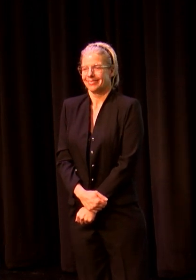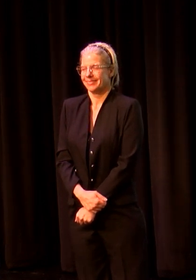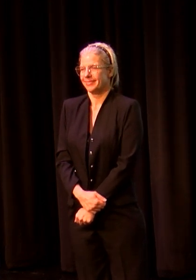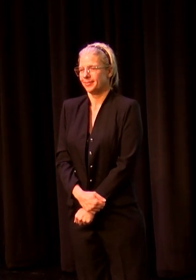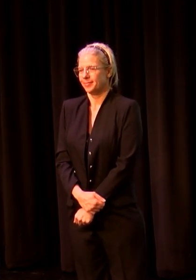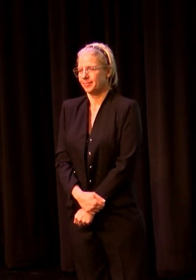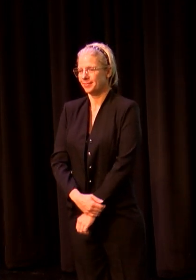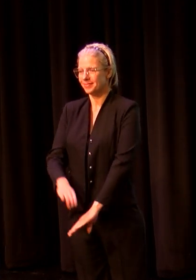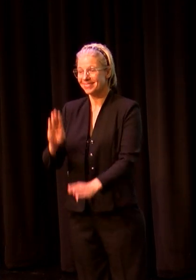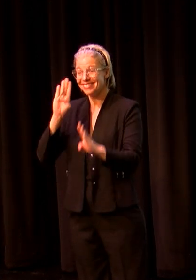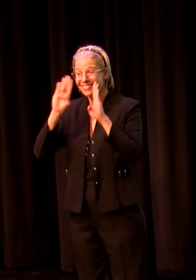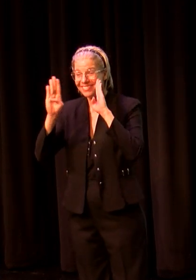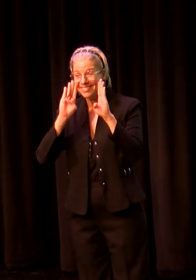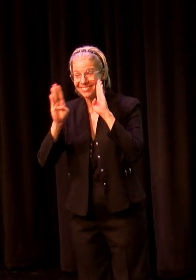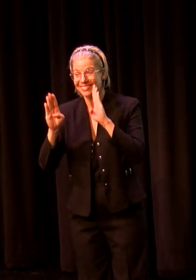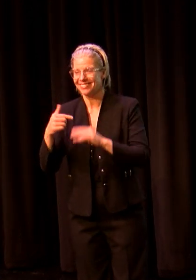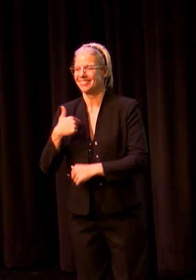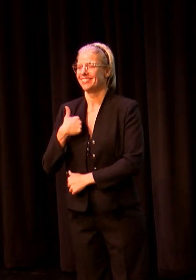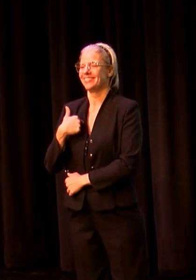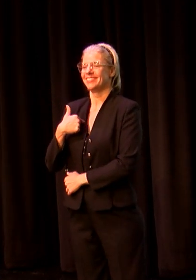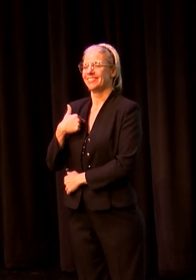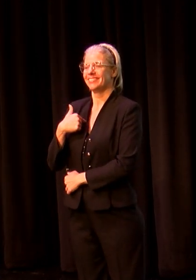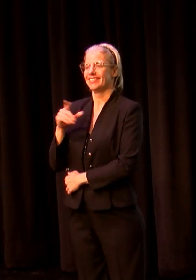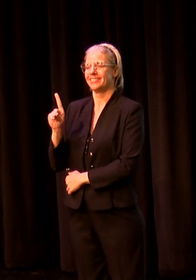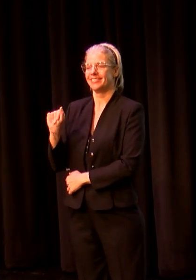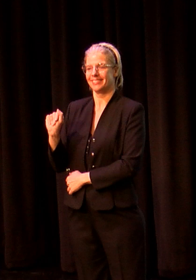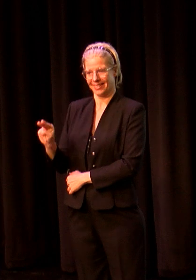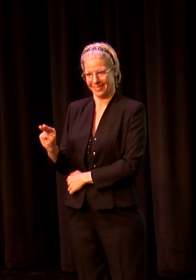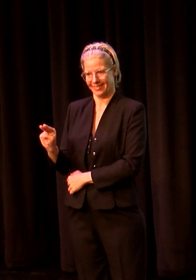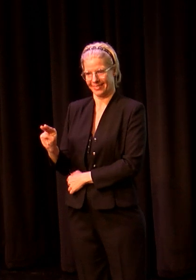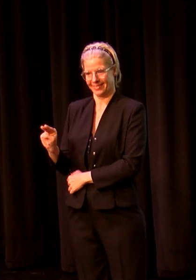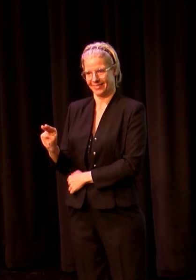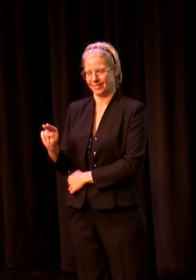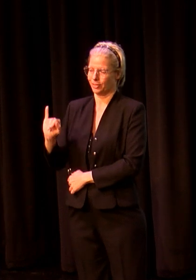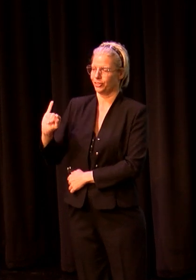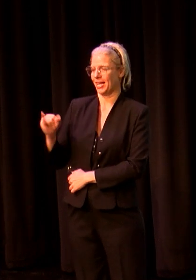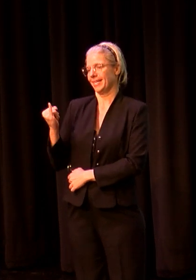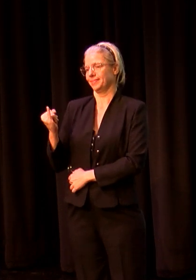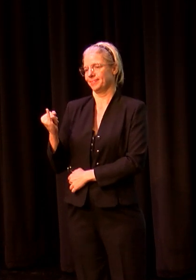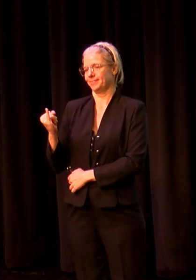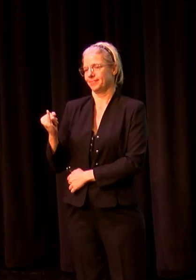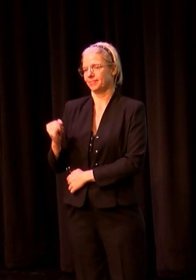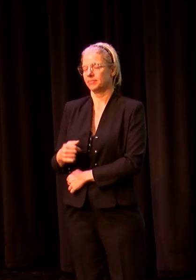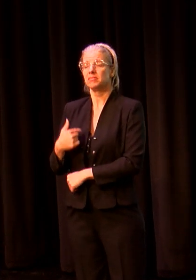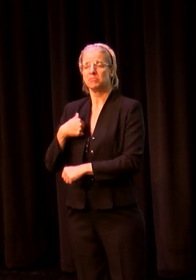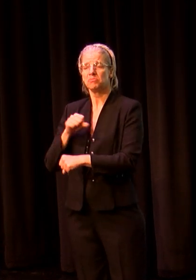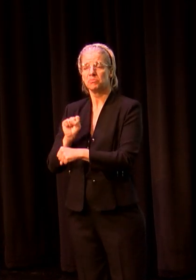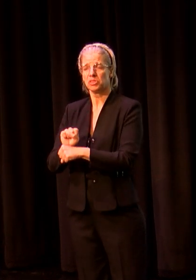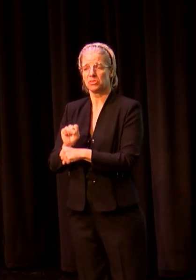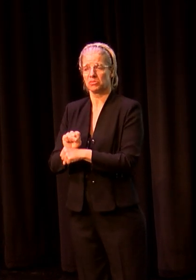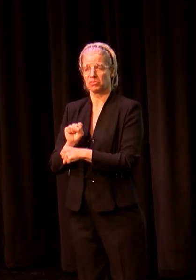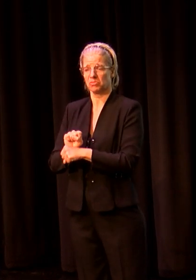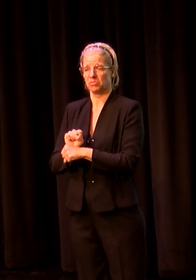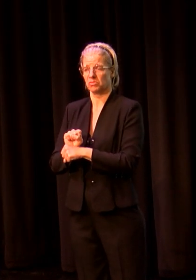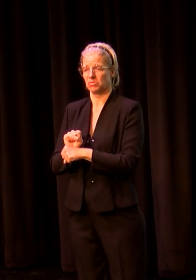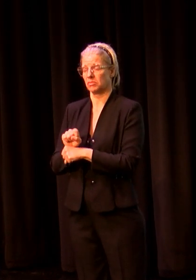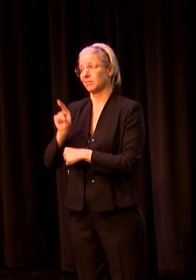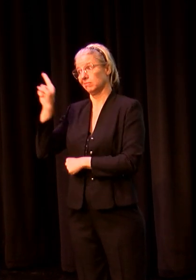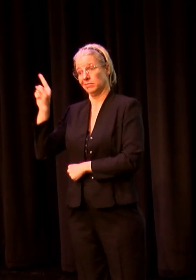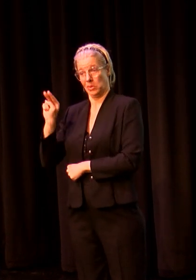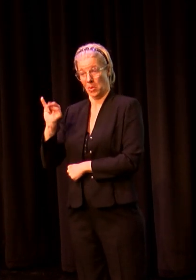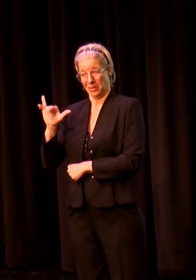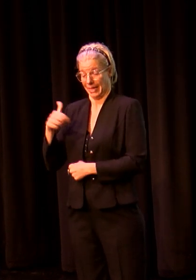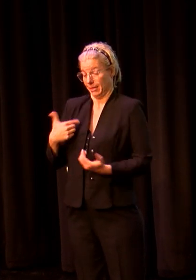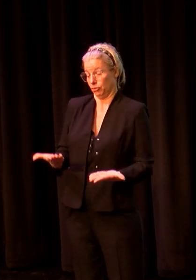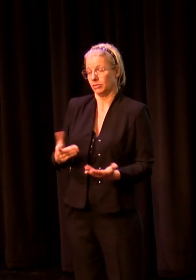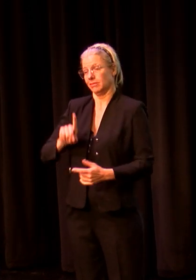Hi, my name is Dan Jacoby. I want to talk about something I've worked on both in big city when I lived in New York City and small town when I lived in